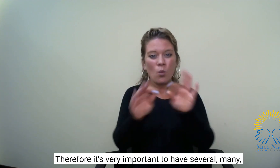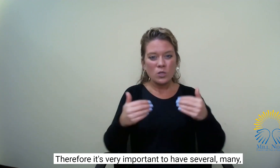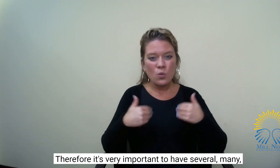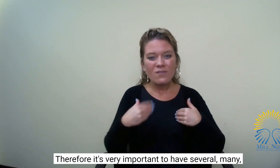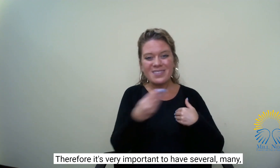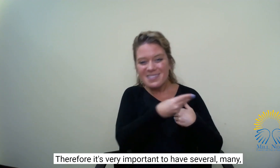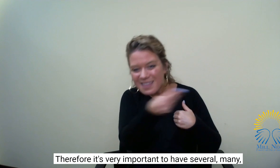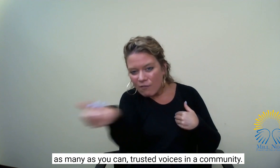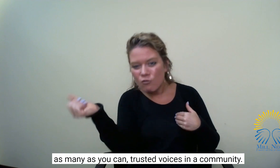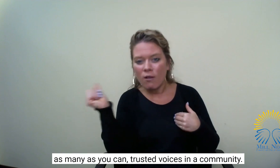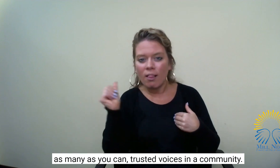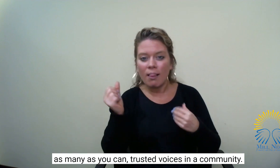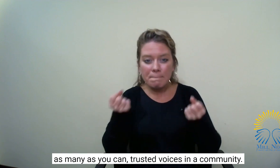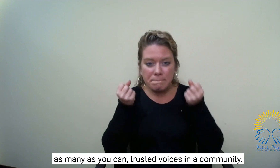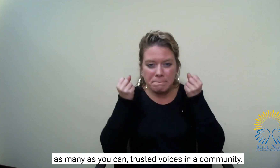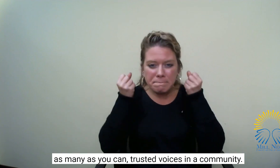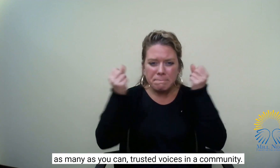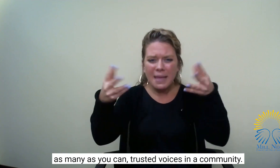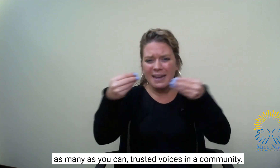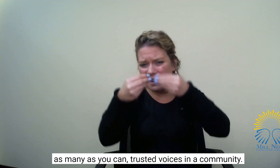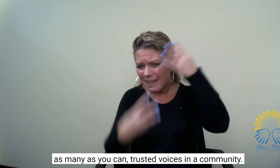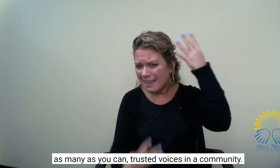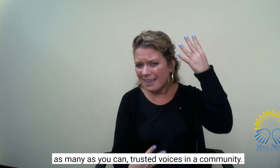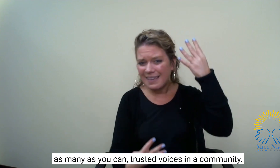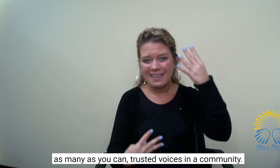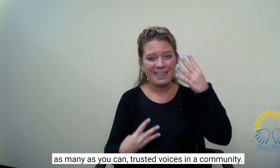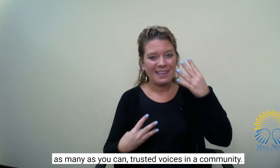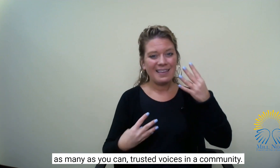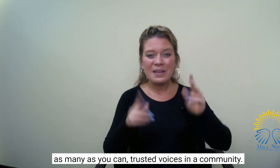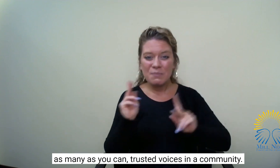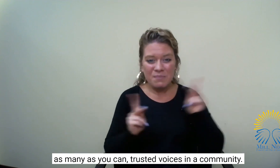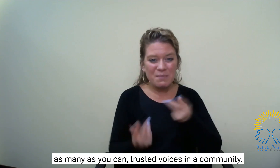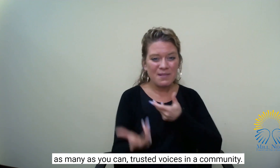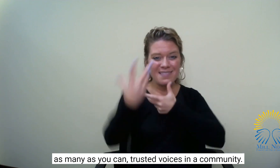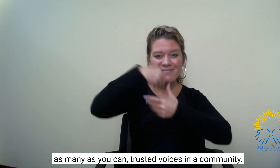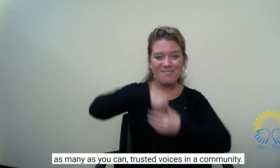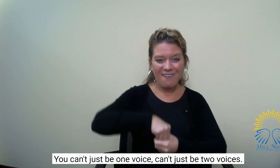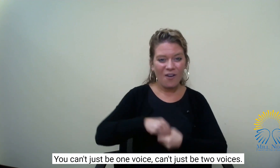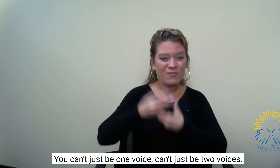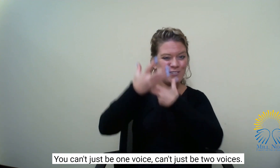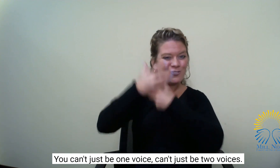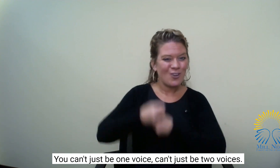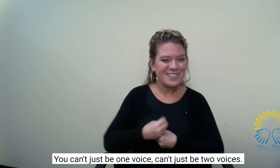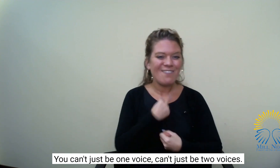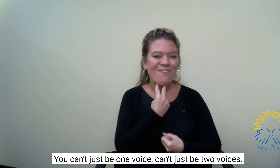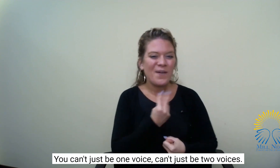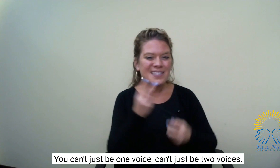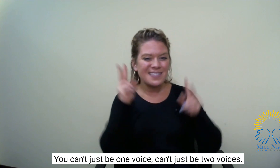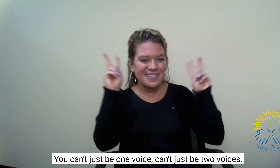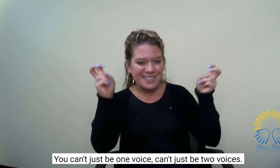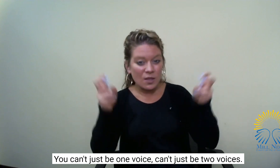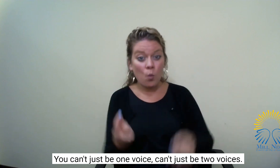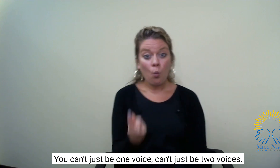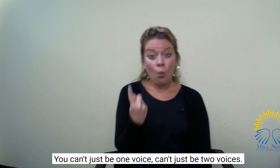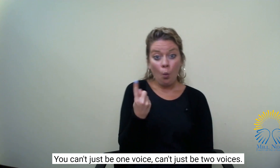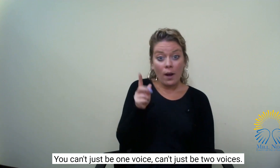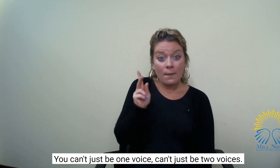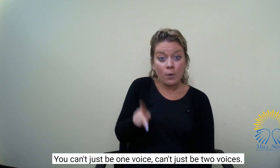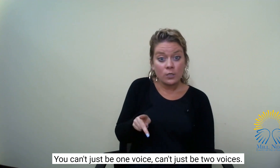many, as many as you can, trusted voices in a community. Can't just be one voice, can't just be two